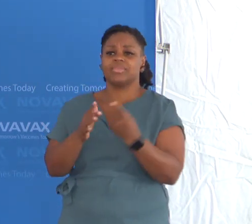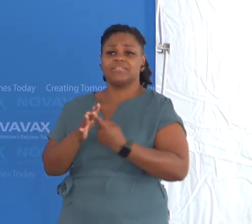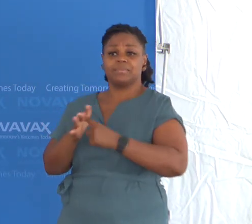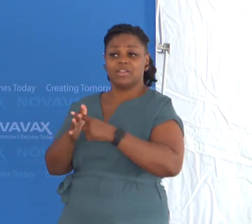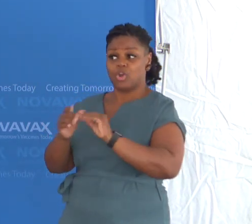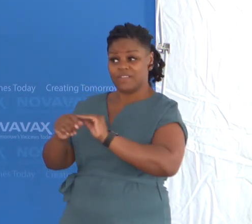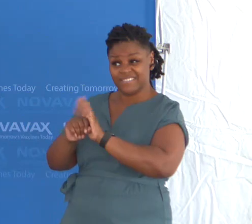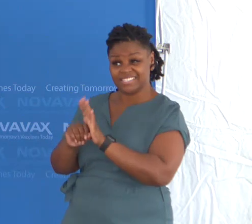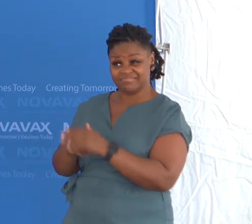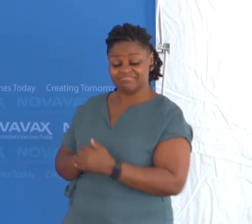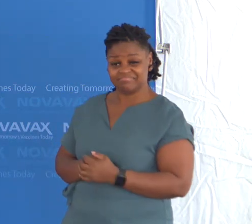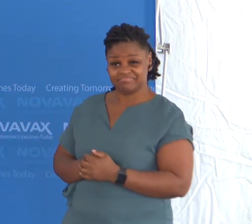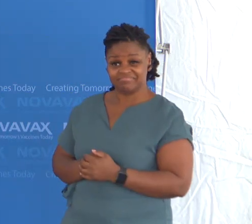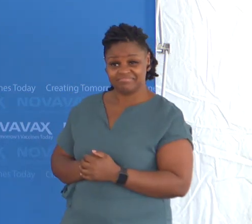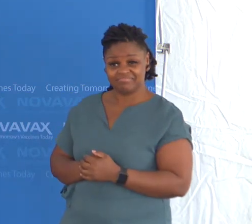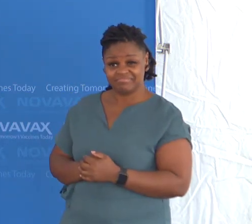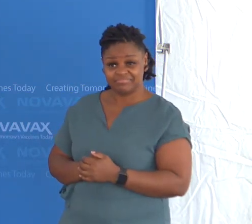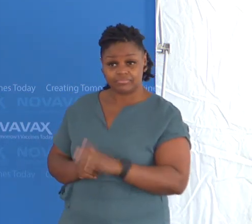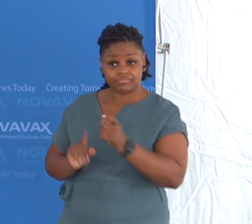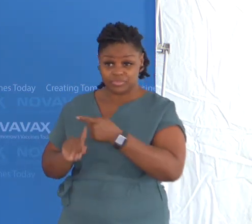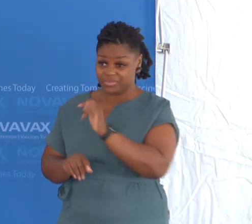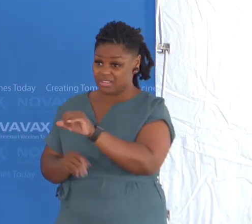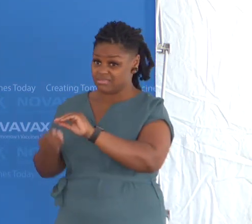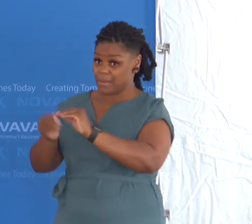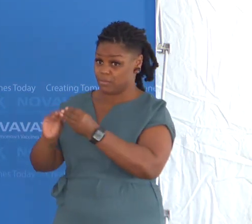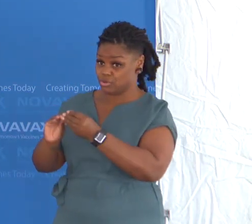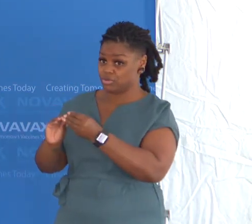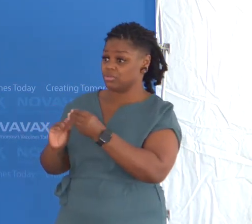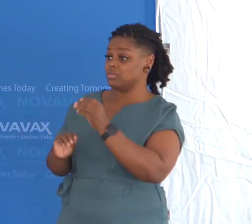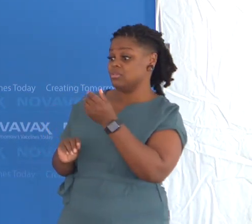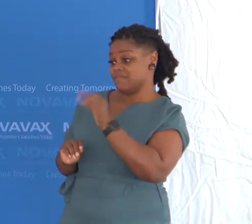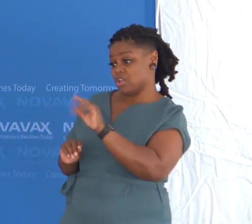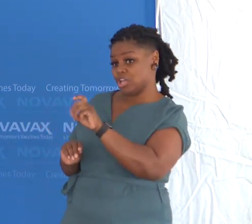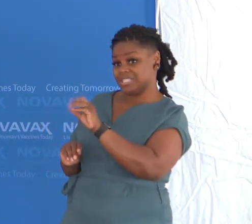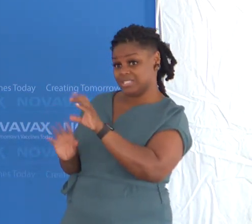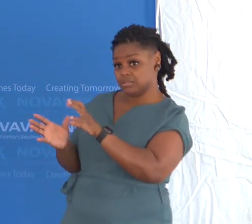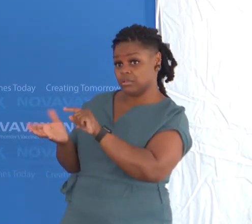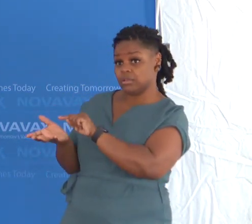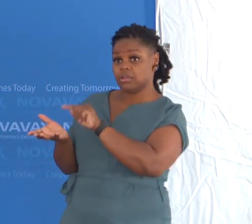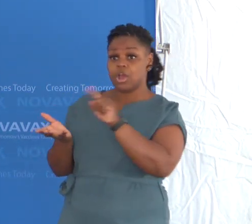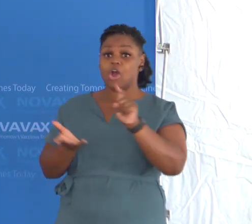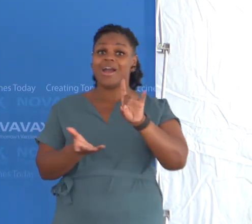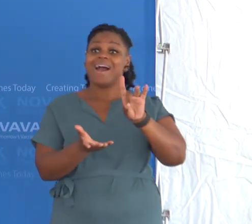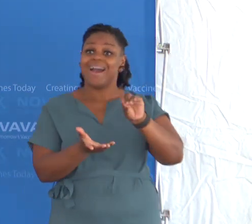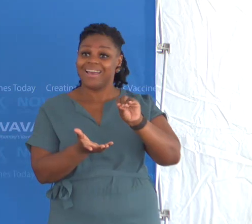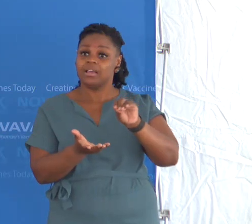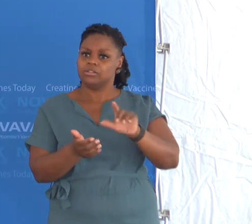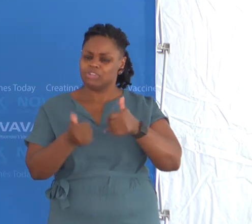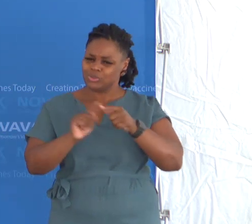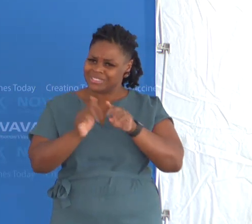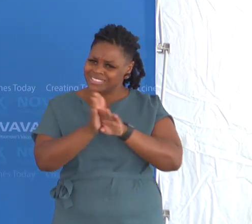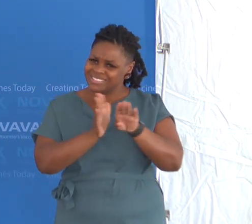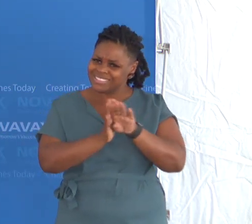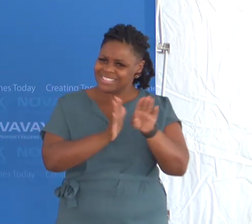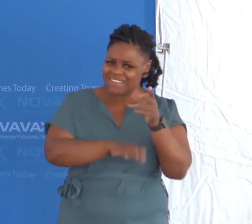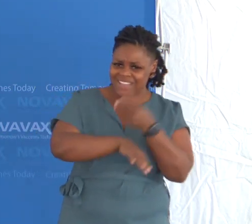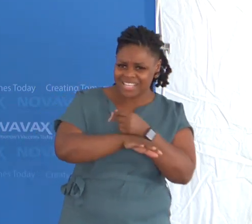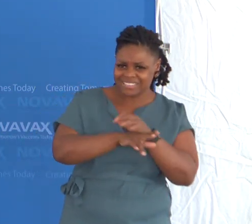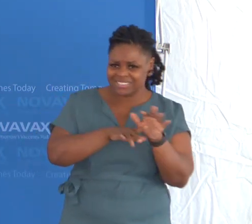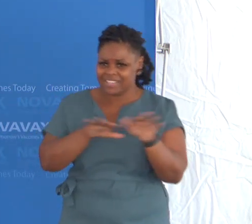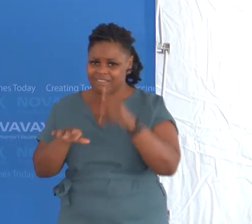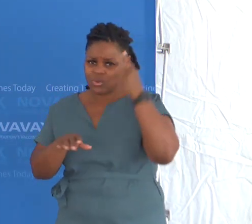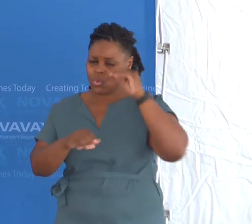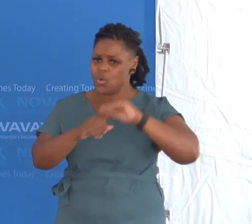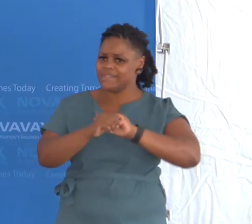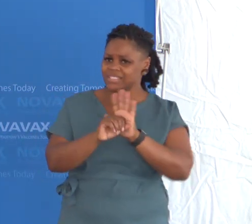Over 180 of these are all targeted at trying to develop a vaccine to COVID, 9 of which are nearing or